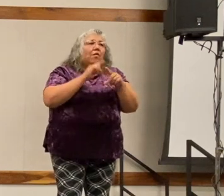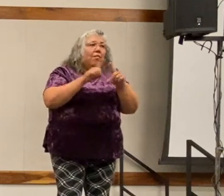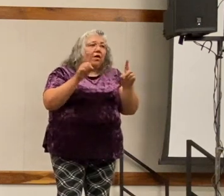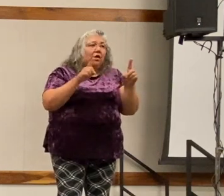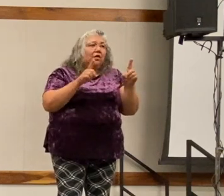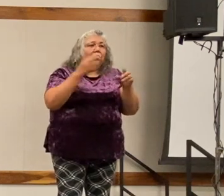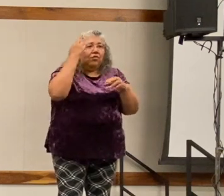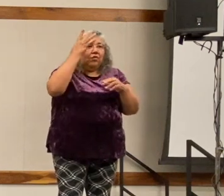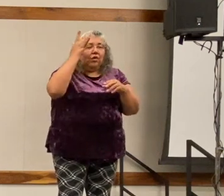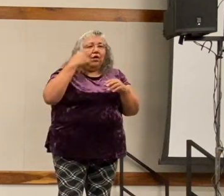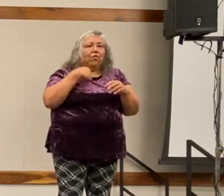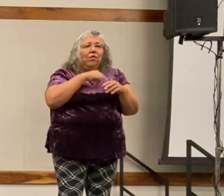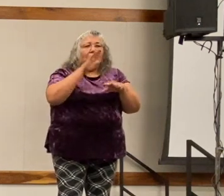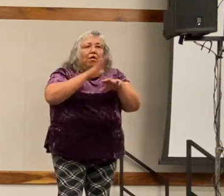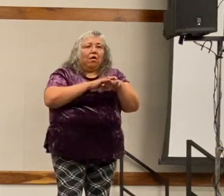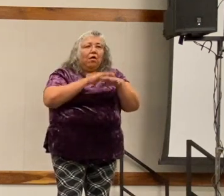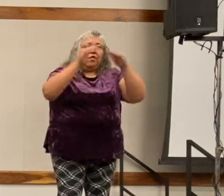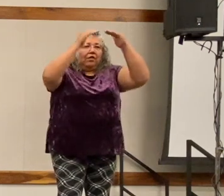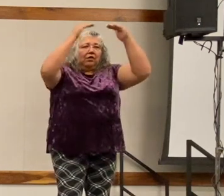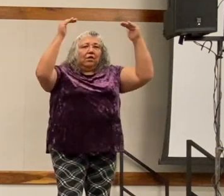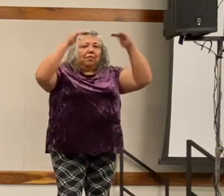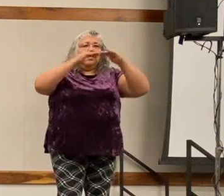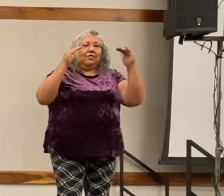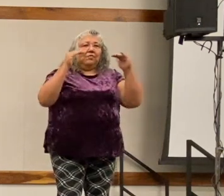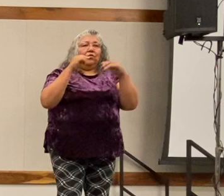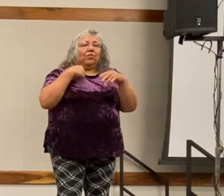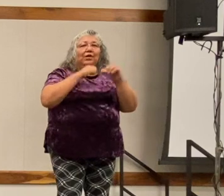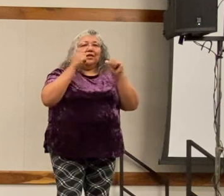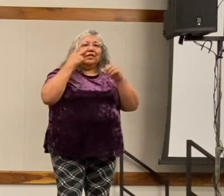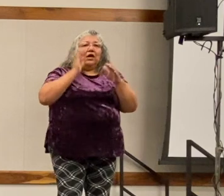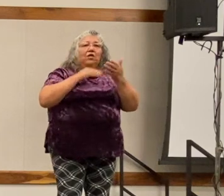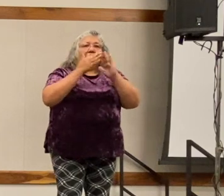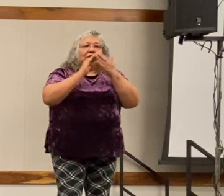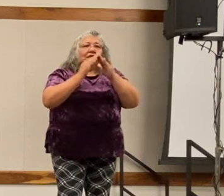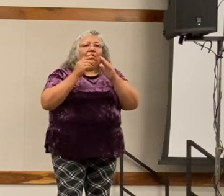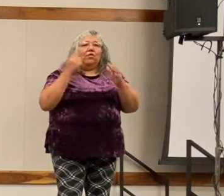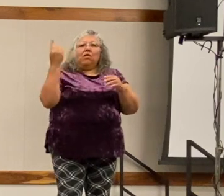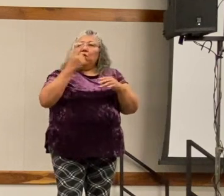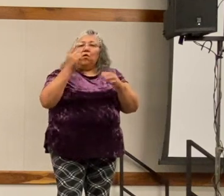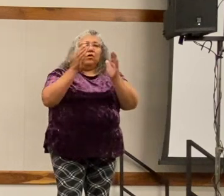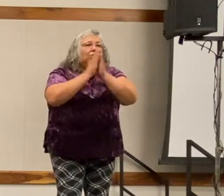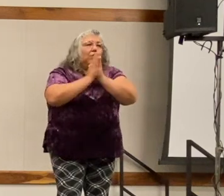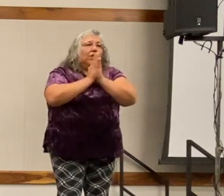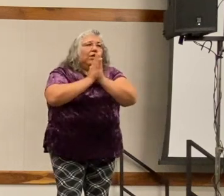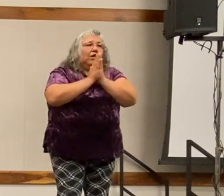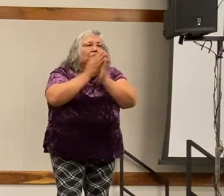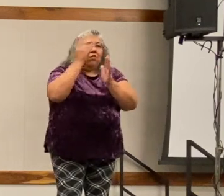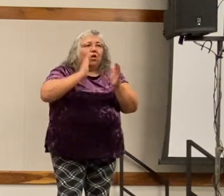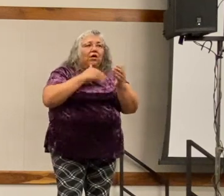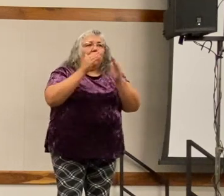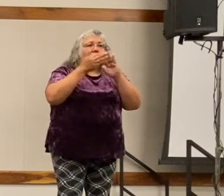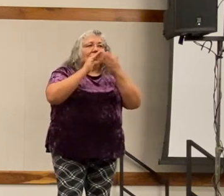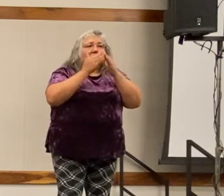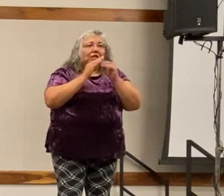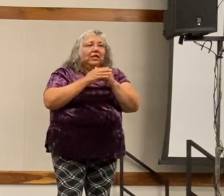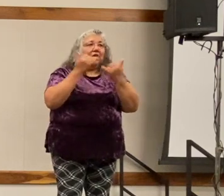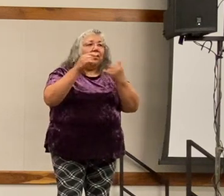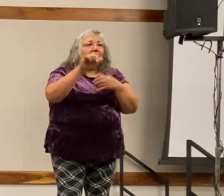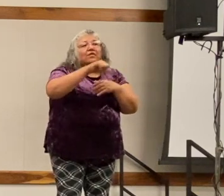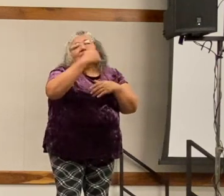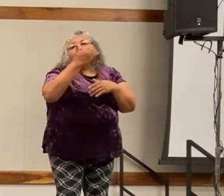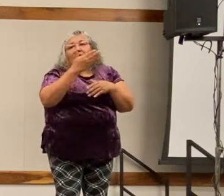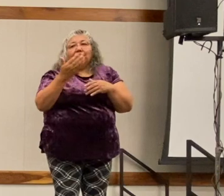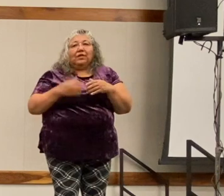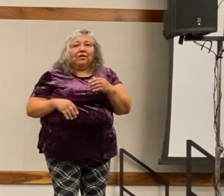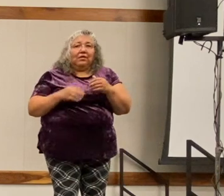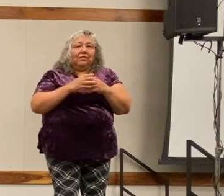reason why we are up on the very top level is so that we can see our city, and we're constantly praying for our city in Jesus' name. Okay? Right? Now, here's the other thing.